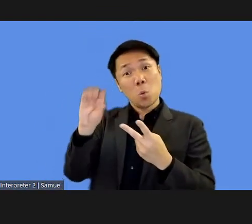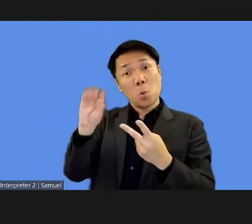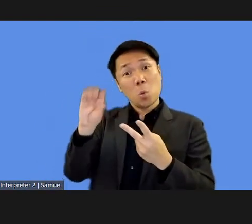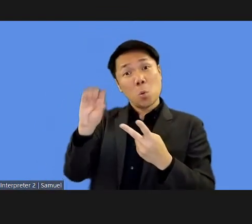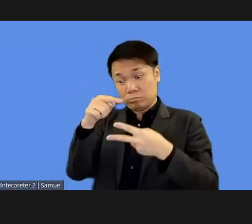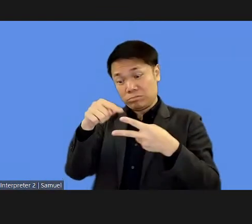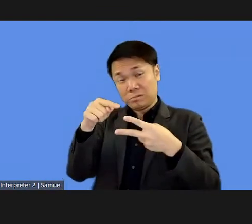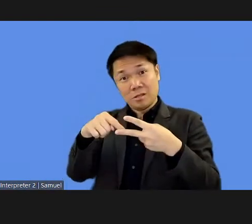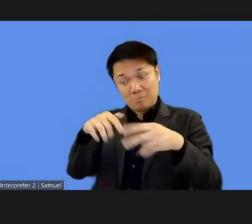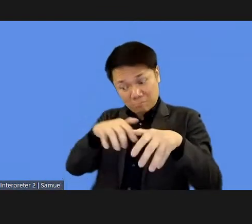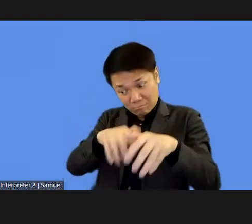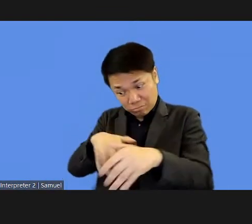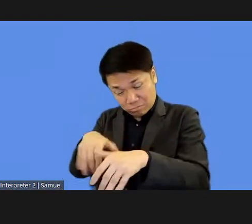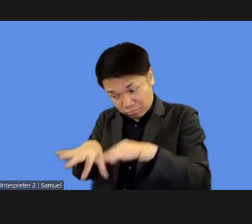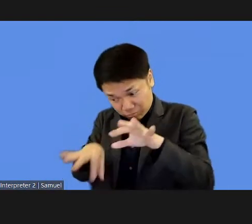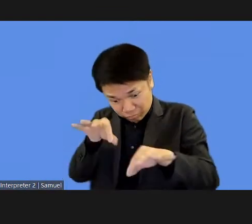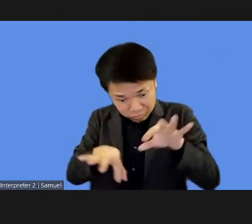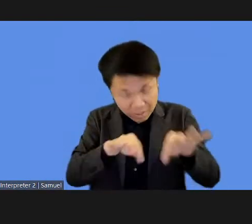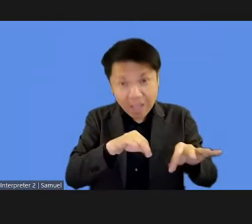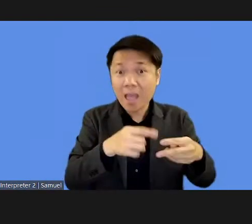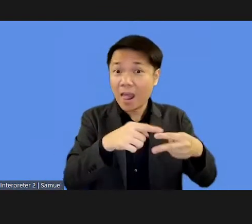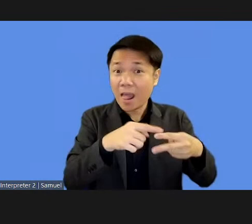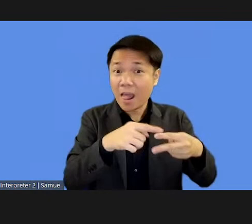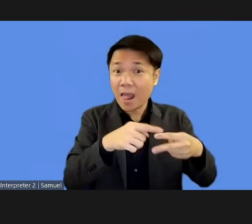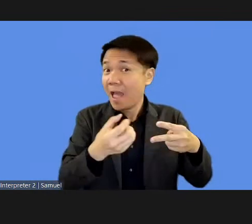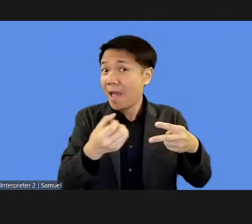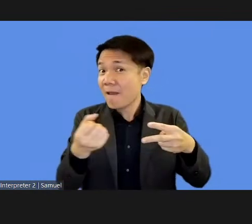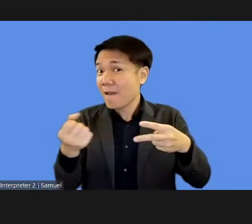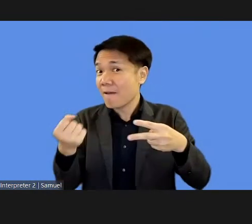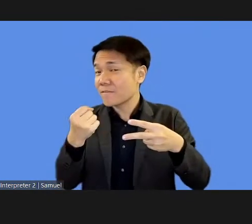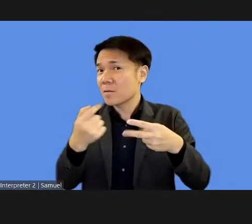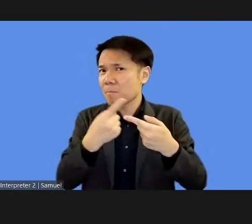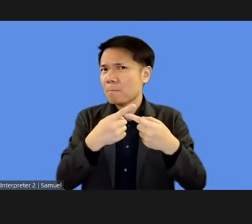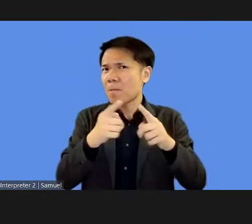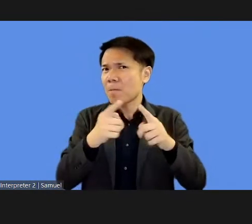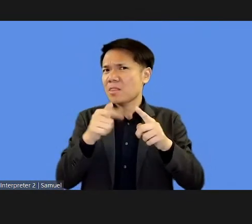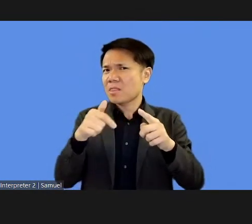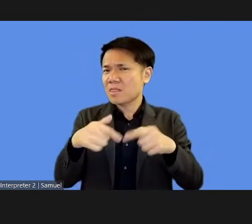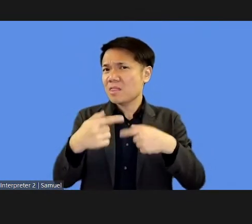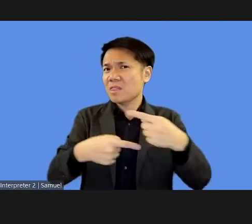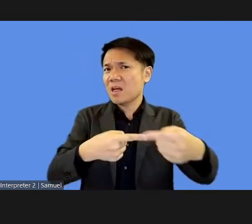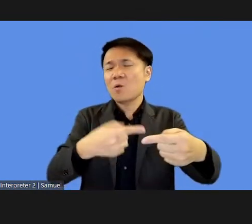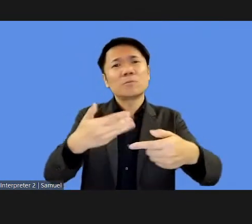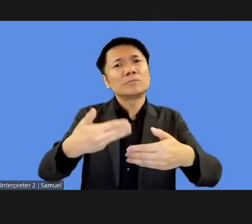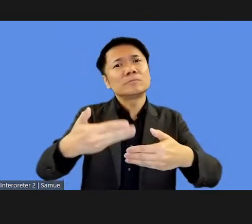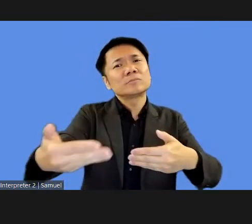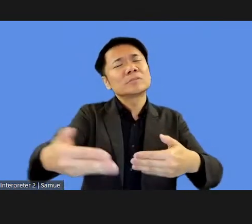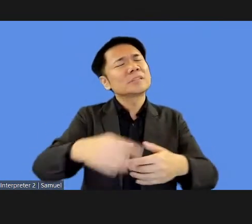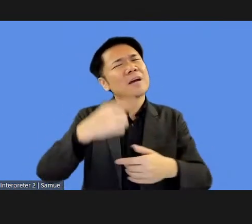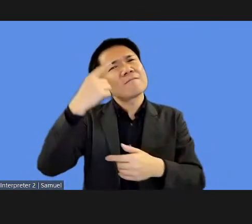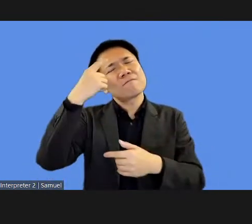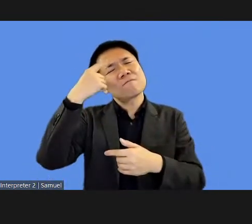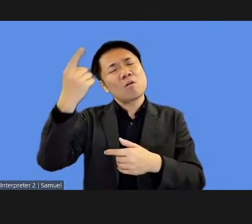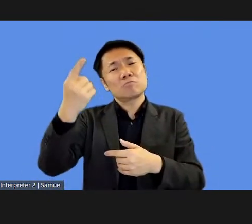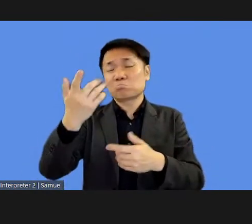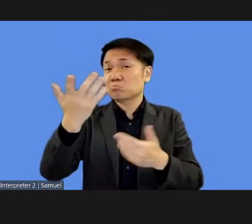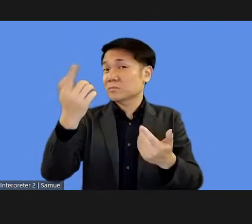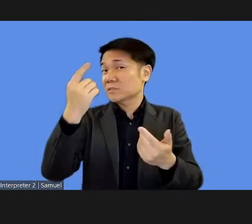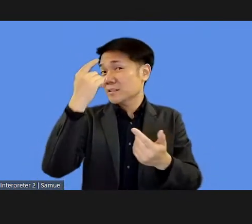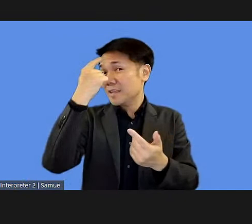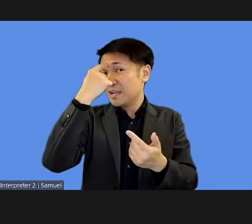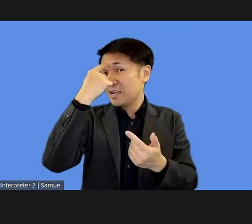but also a transfer of technology in clean cooking so